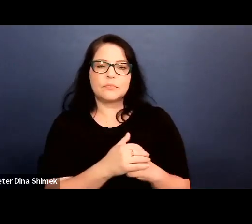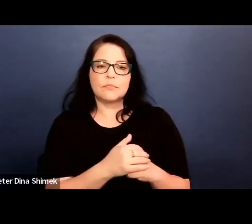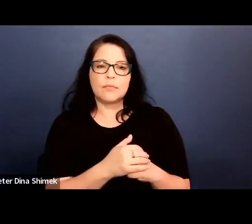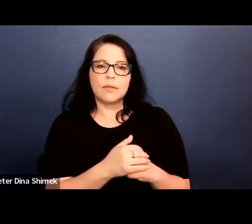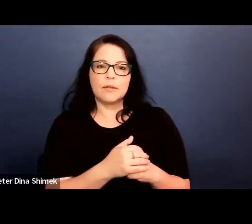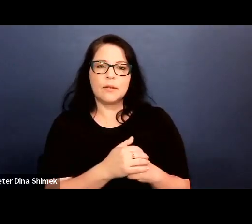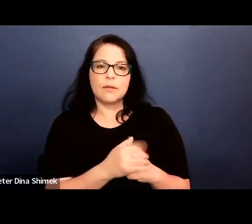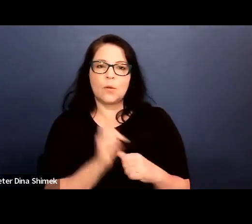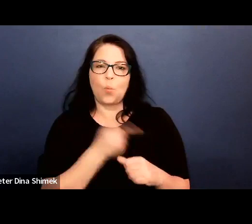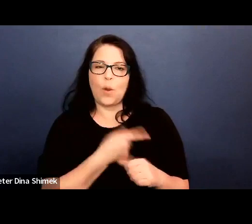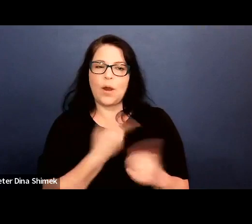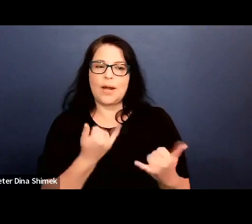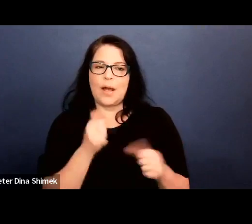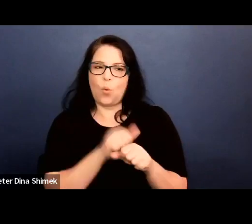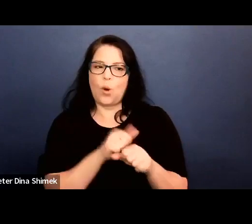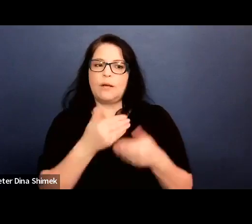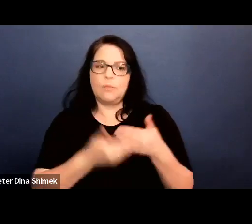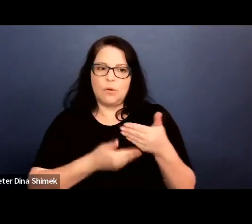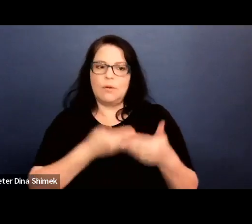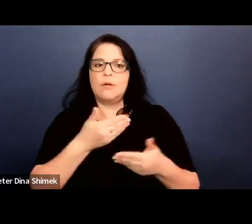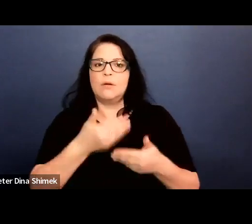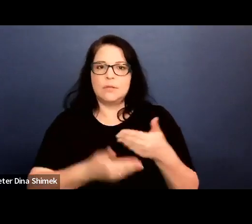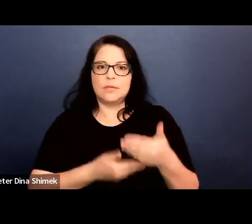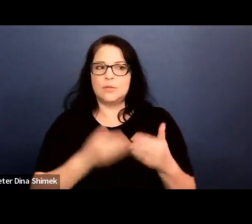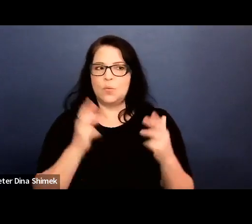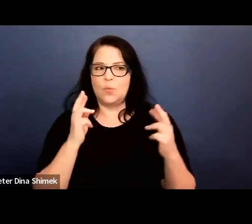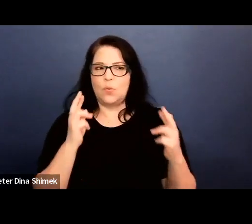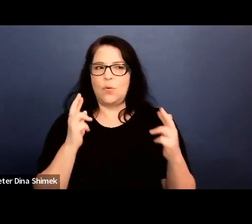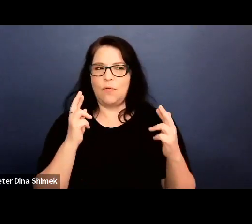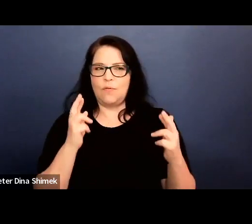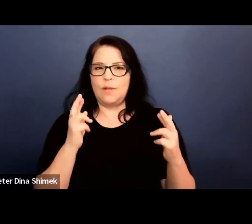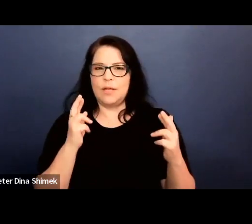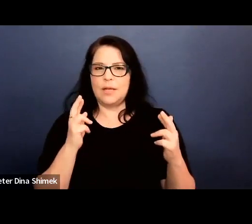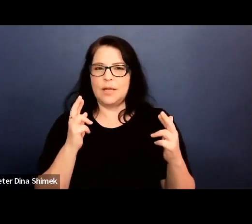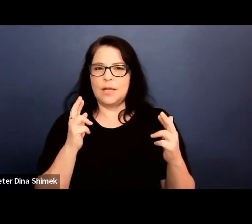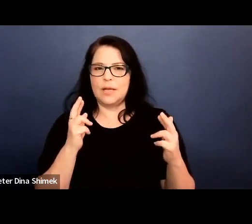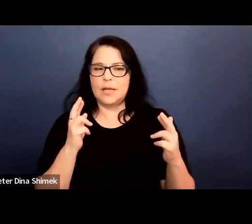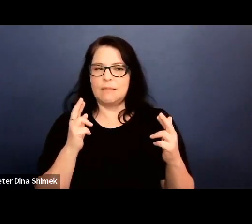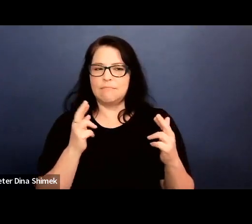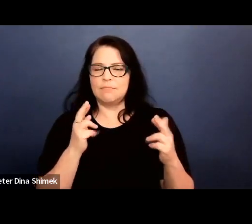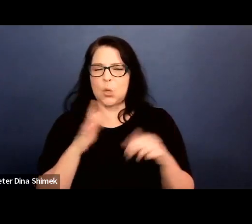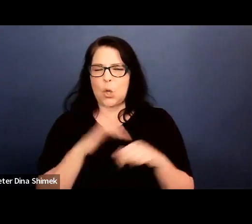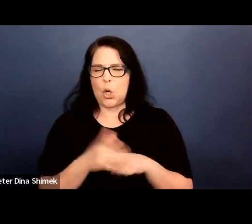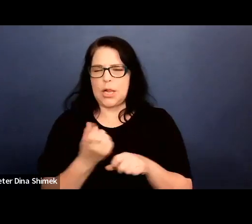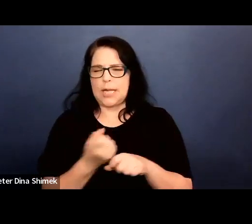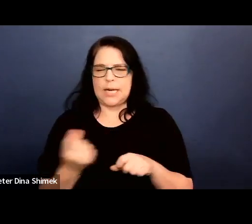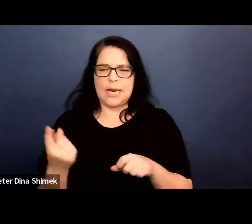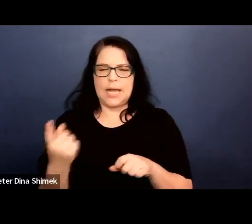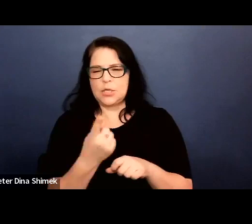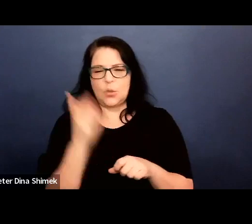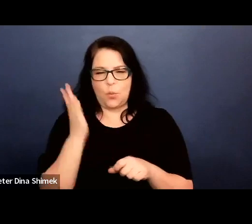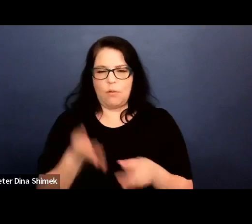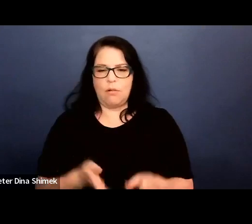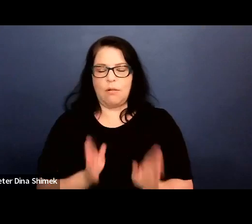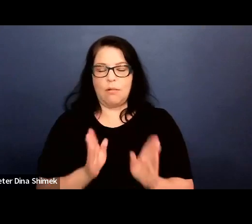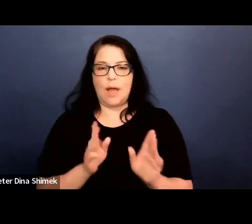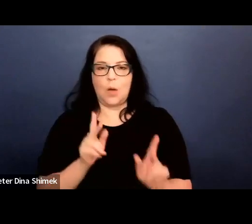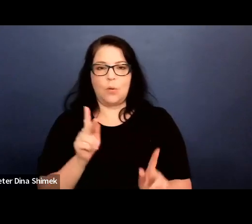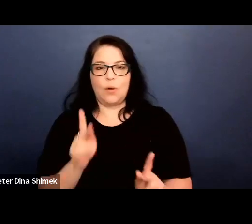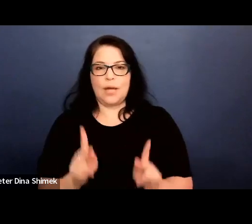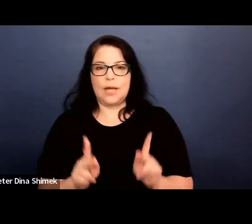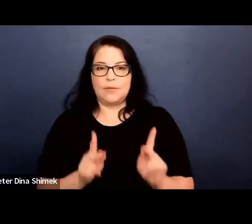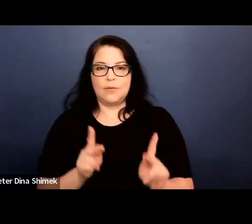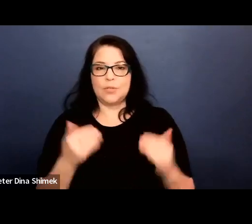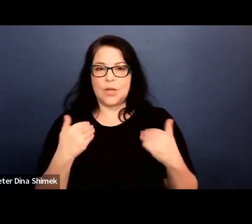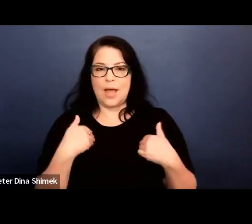We're working on currently that hopefully a release early next year would allow individuals to have their